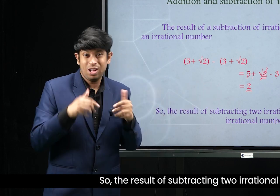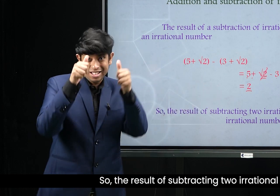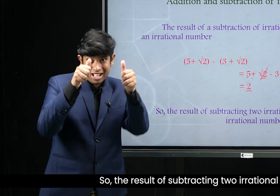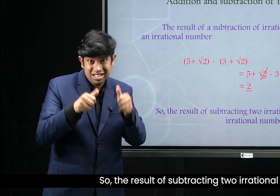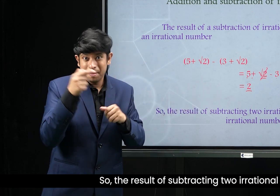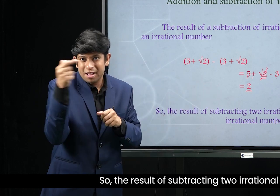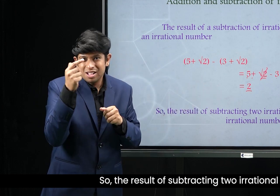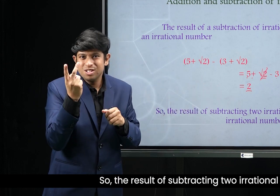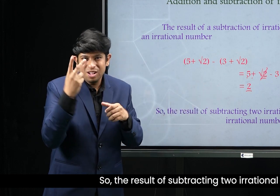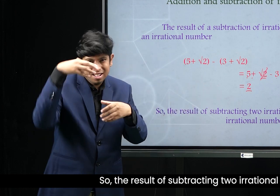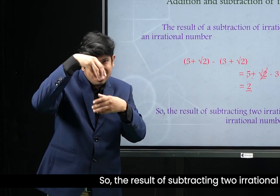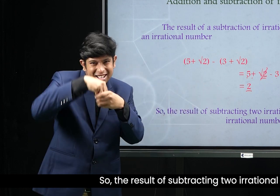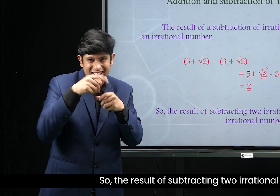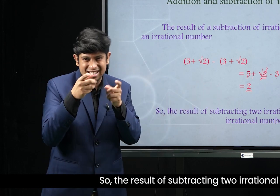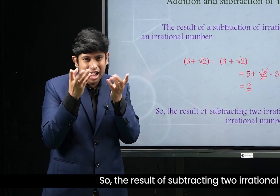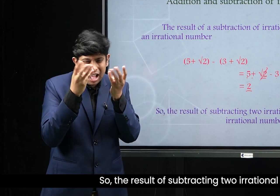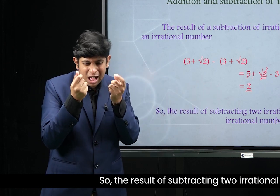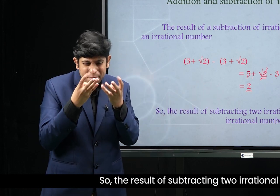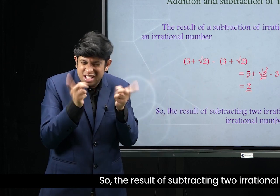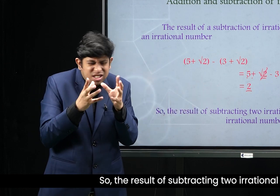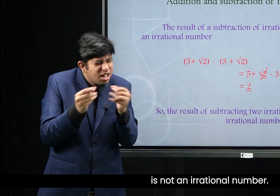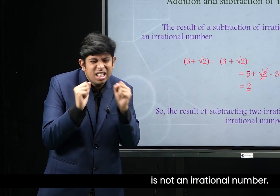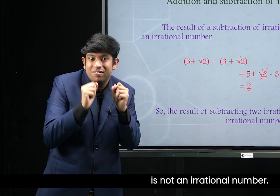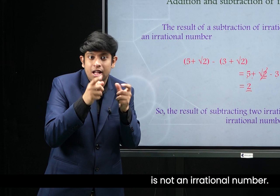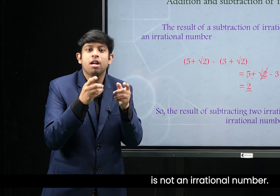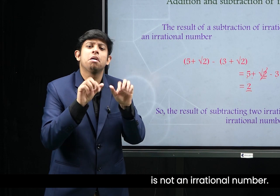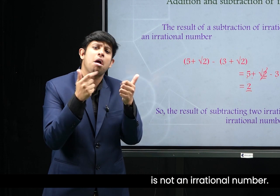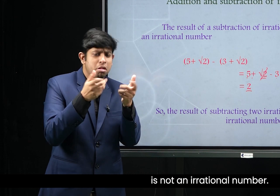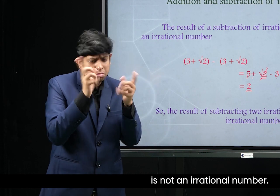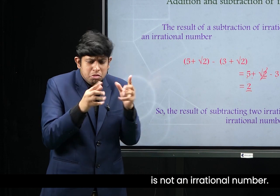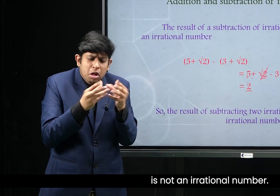So the result of subtracting two irrational numbers is not an irrational number.